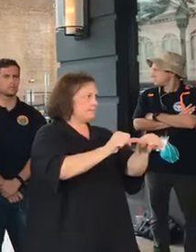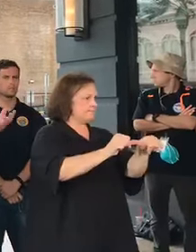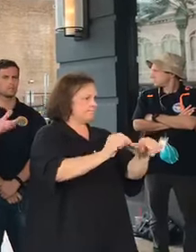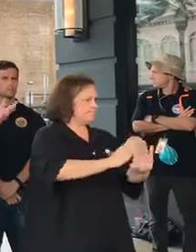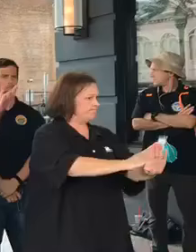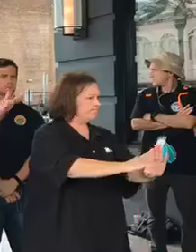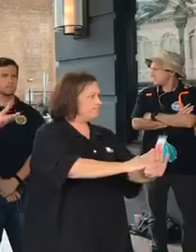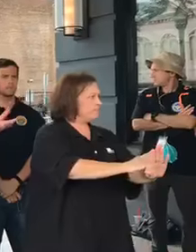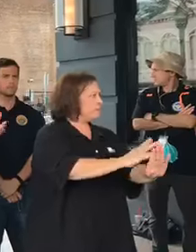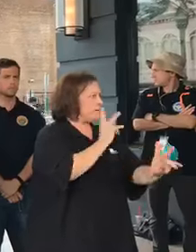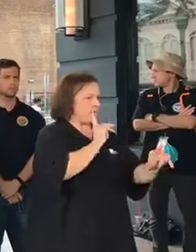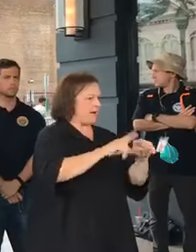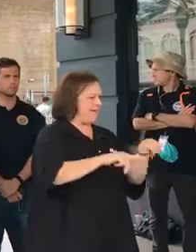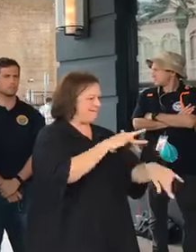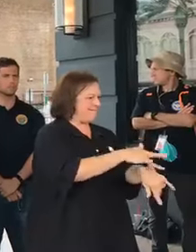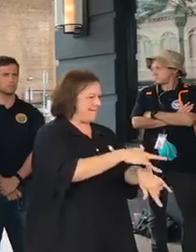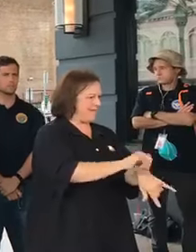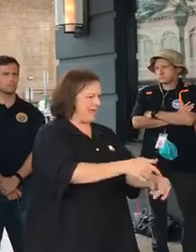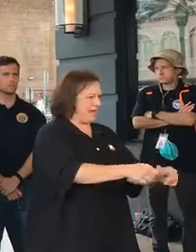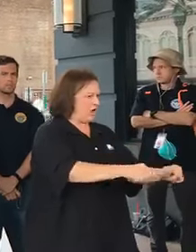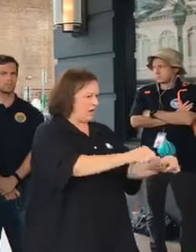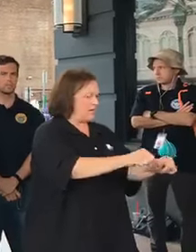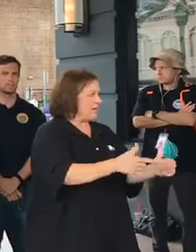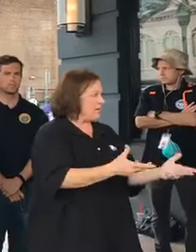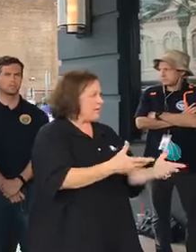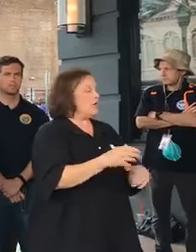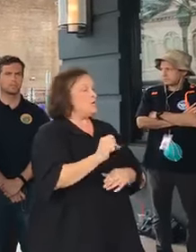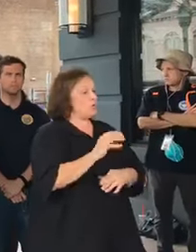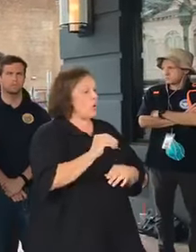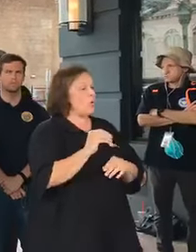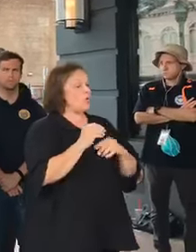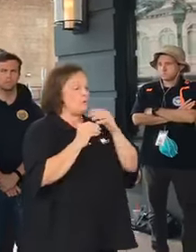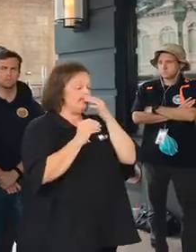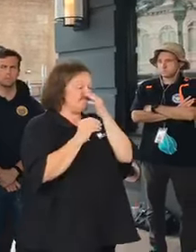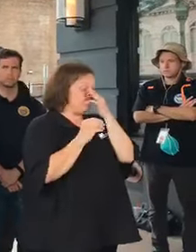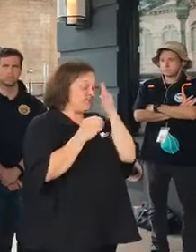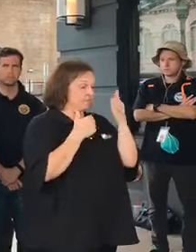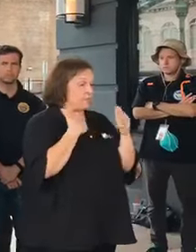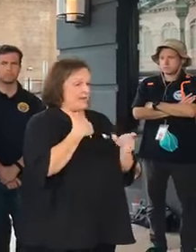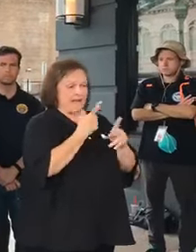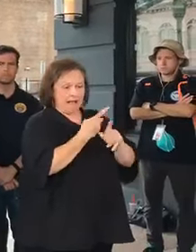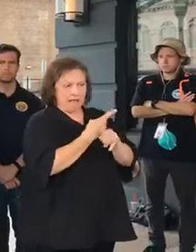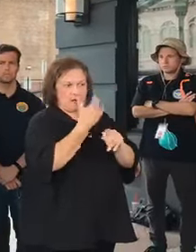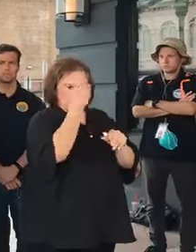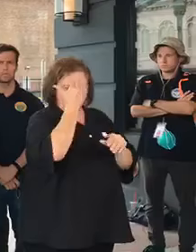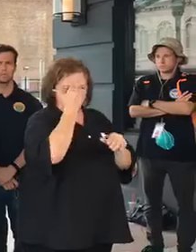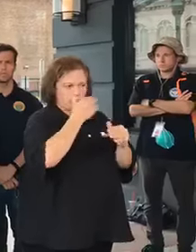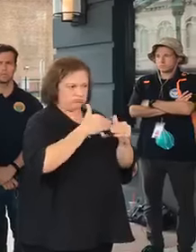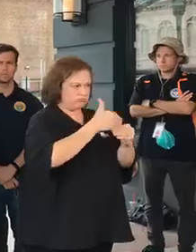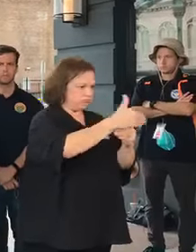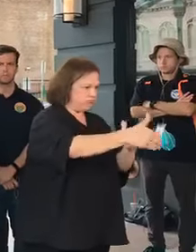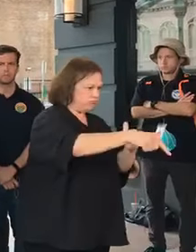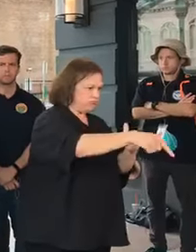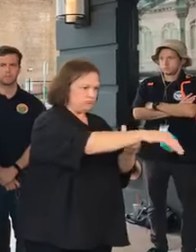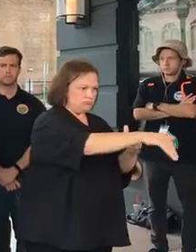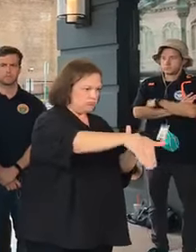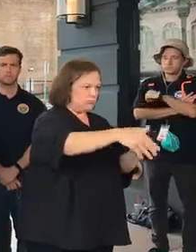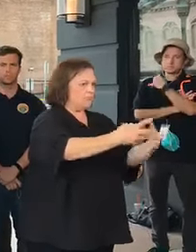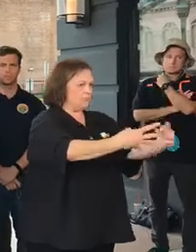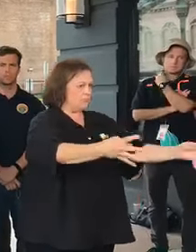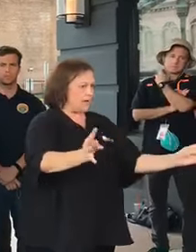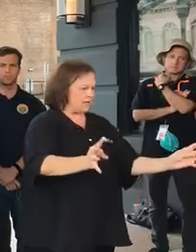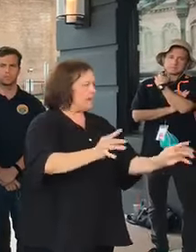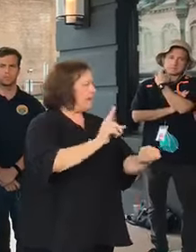don't come down and damage any of the buildings, but that kind of becomes beyond our control. This is not something, obviously, that we created, nothing we